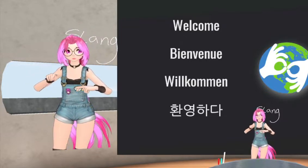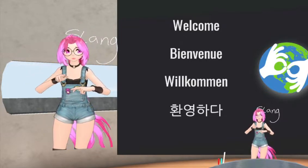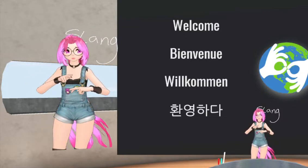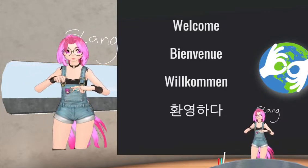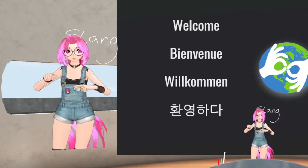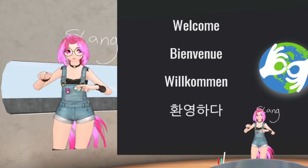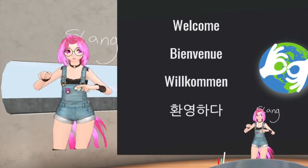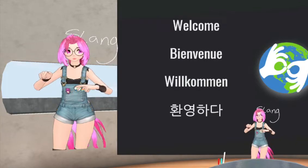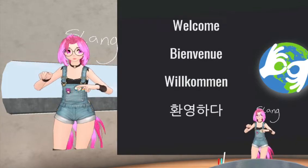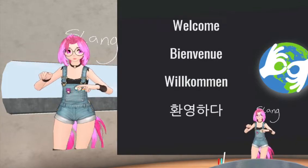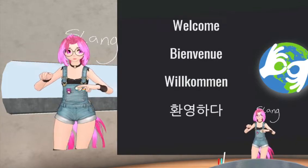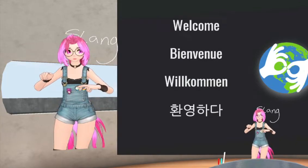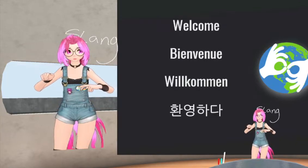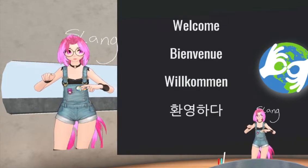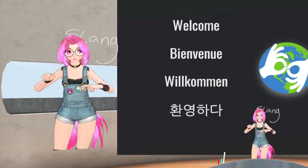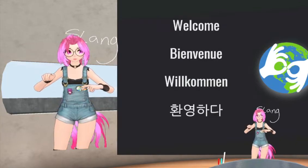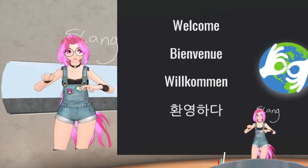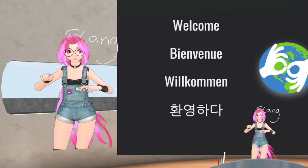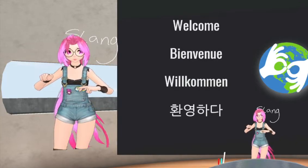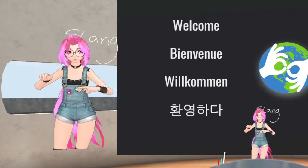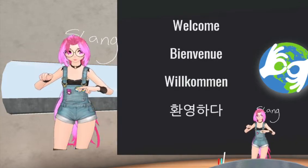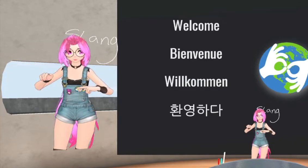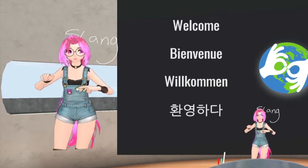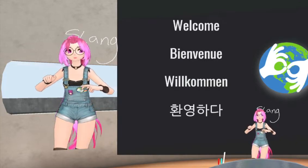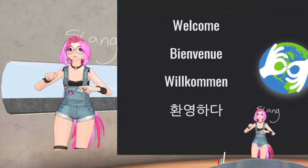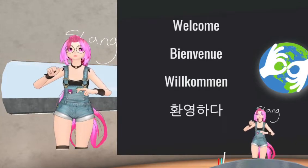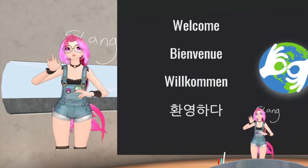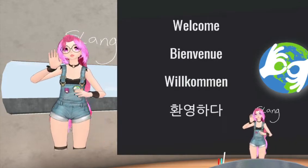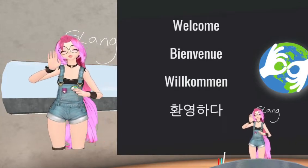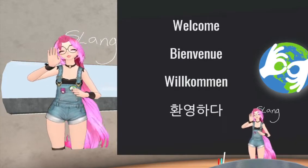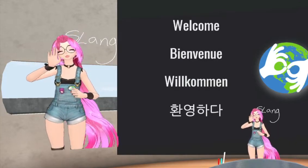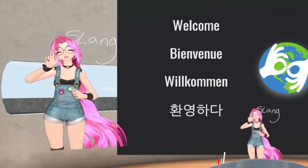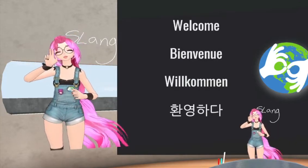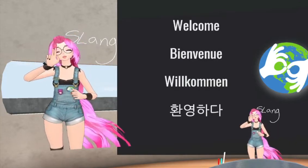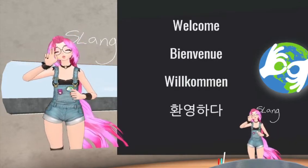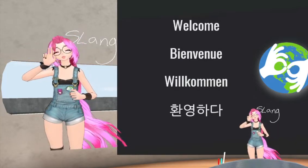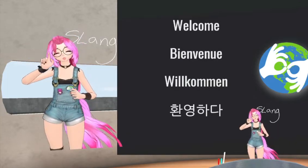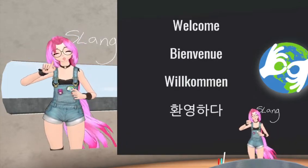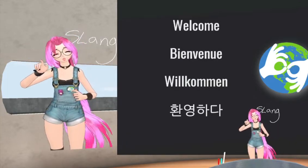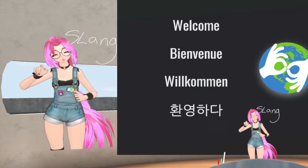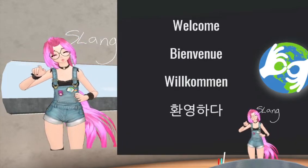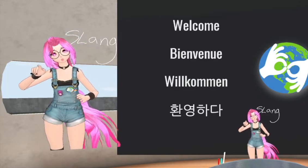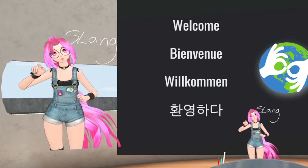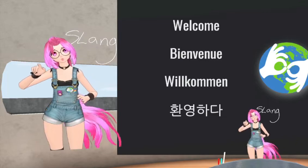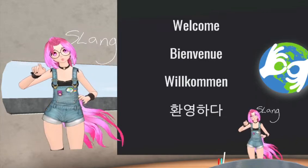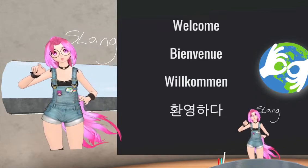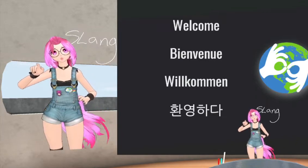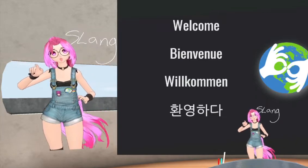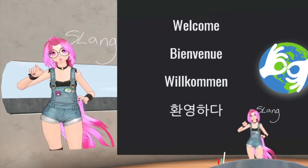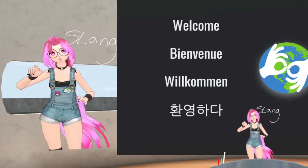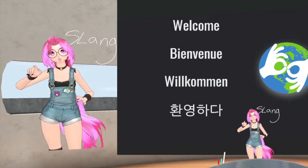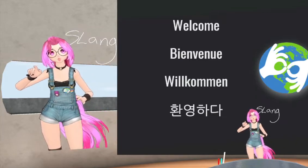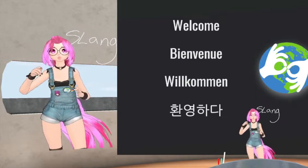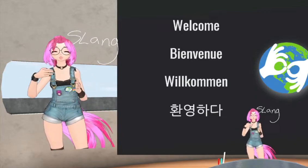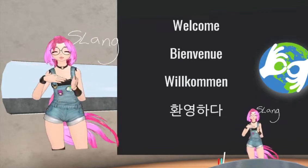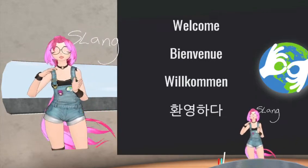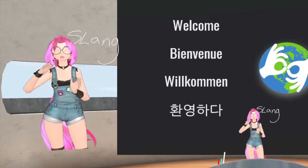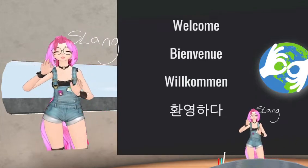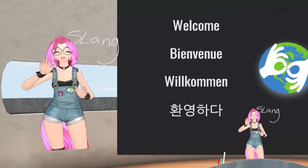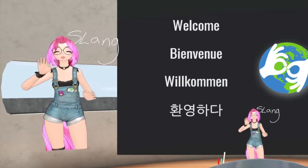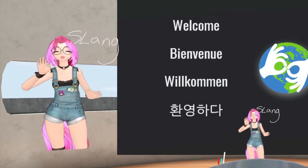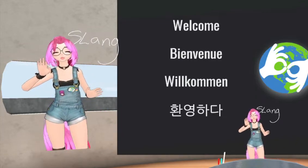without a safety risk. And personally, my deaf community in my hometown, which I can speak to, just